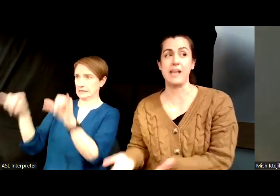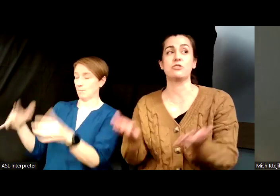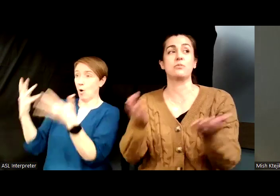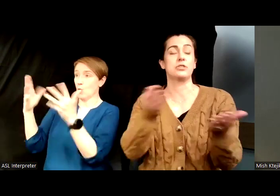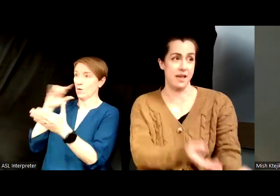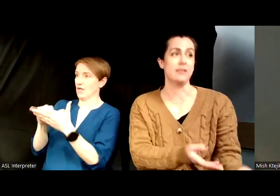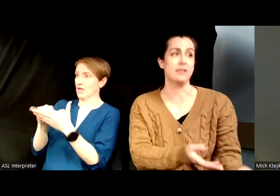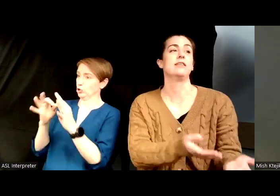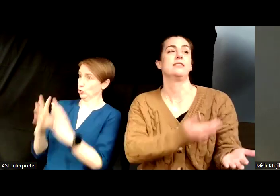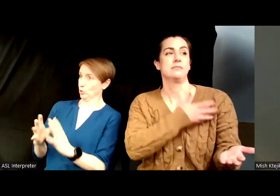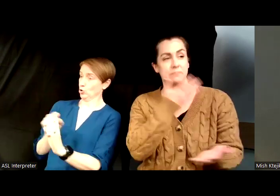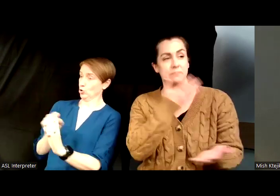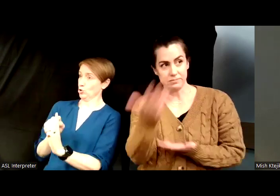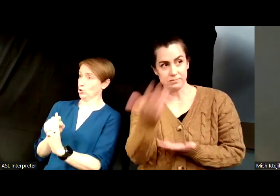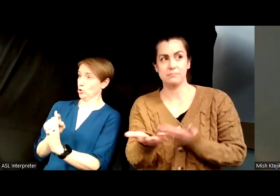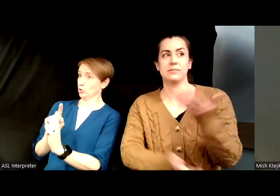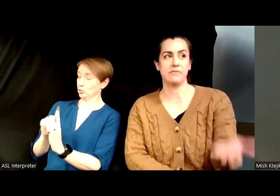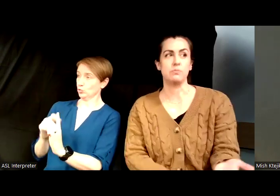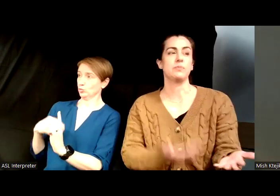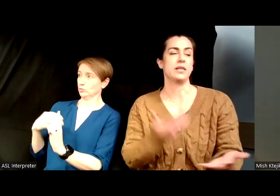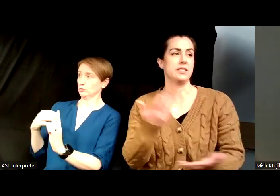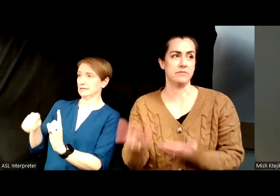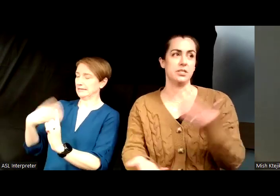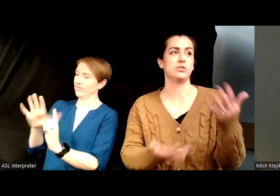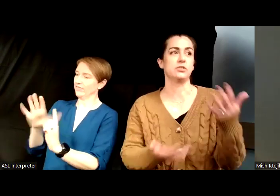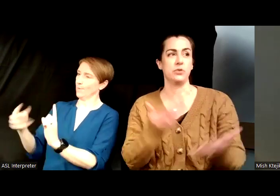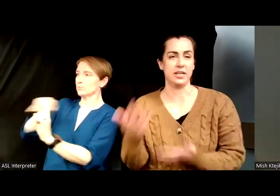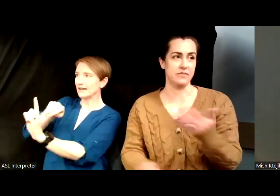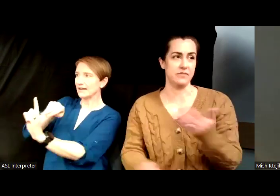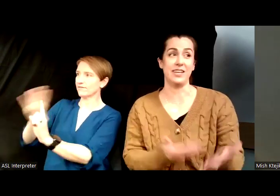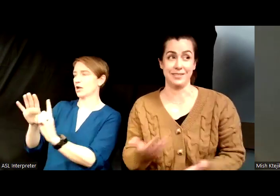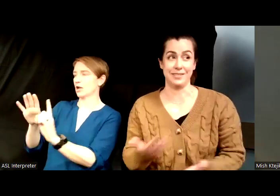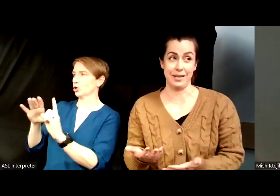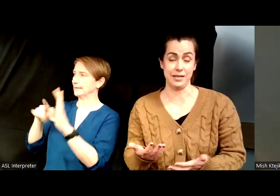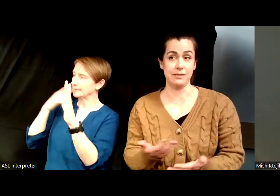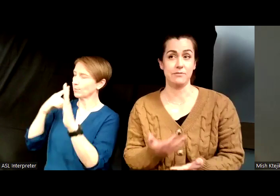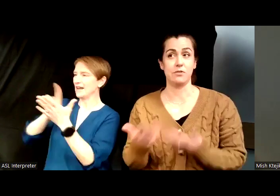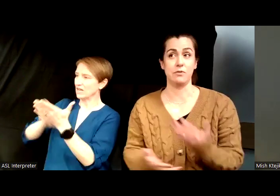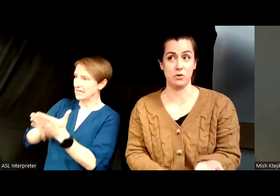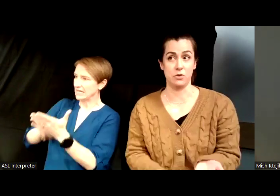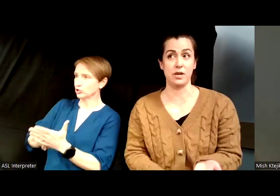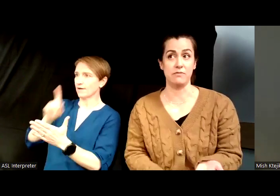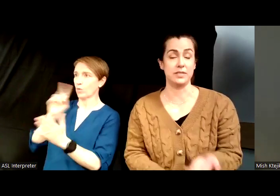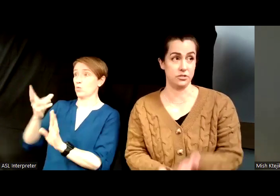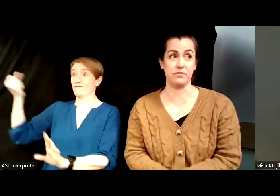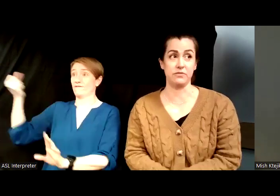that interpreter to then their perspective, their testimony, and that's completed for revoke